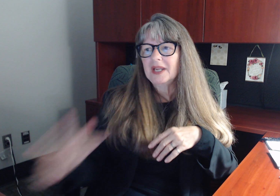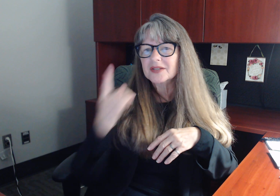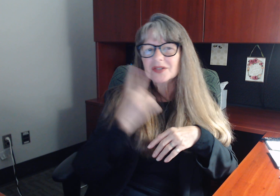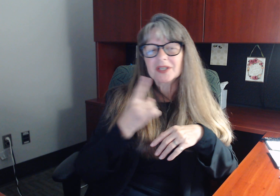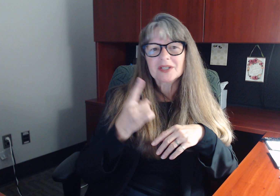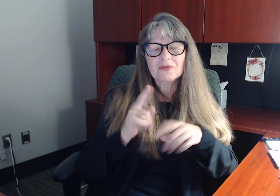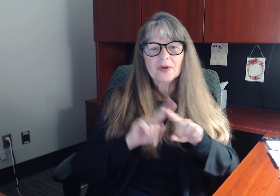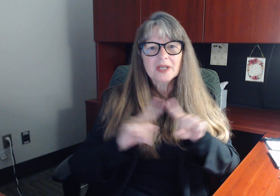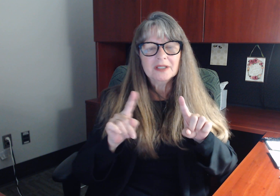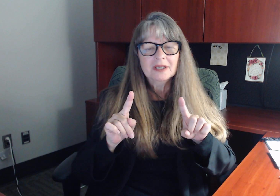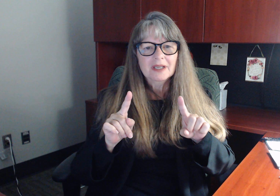it's a different